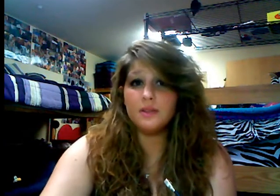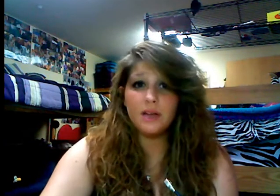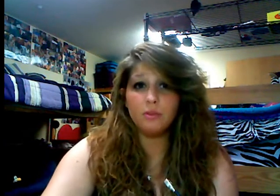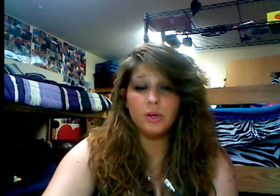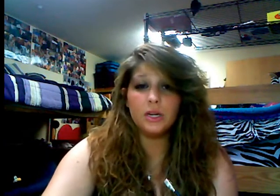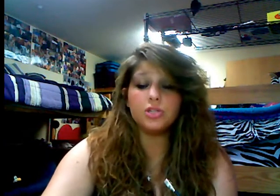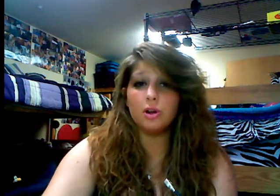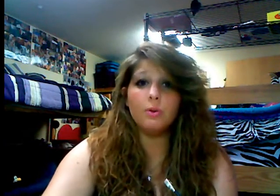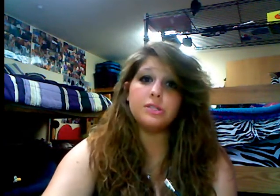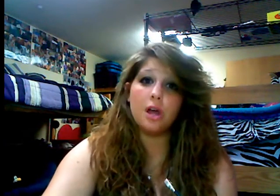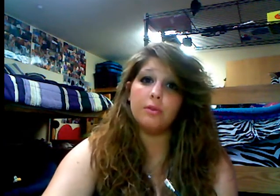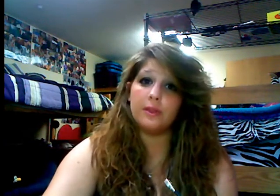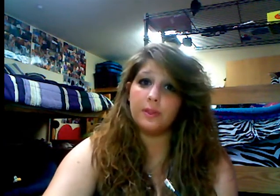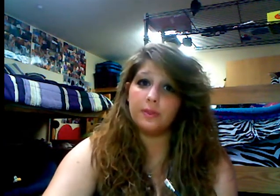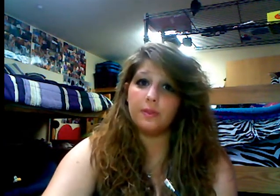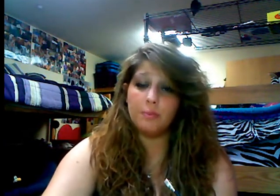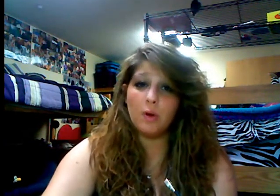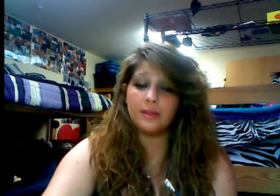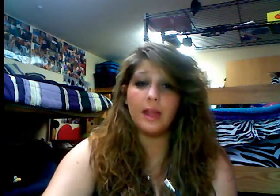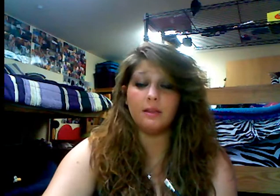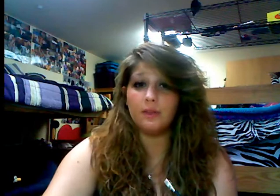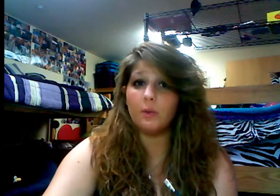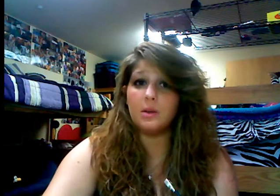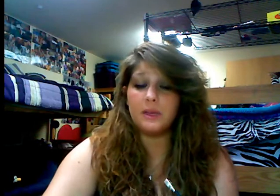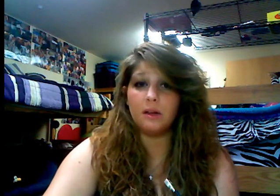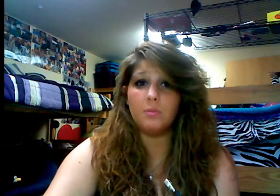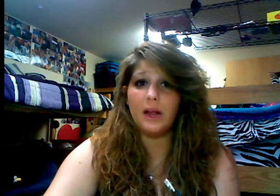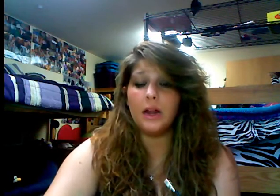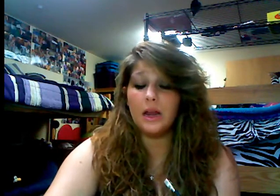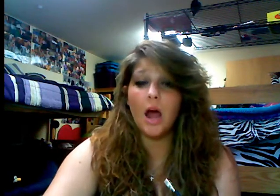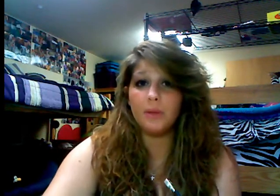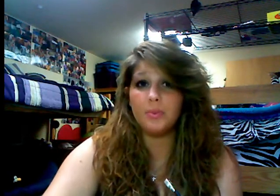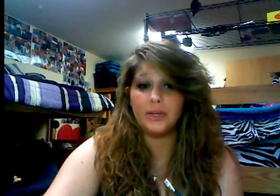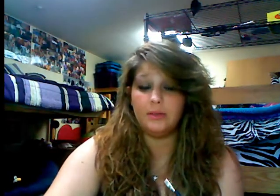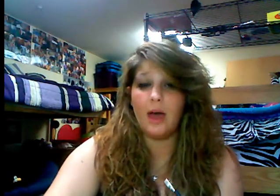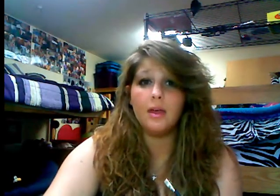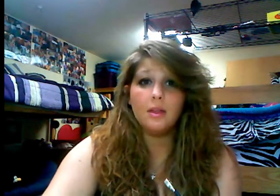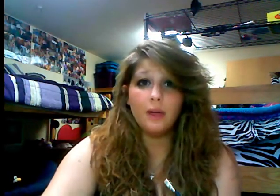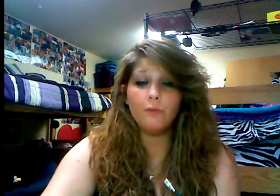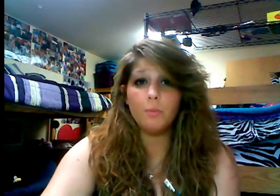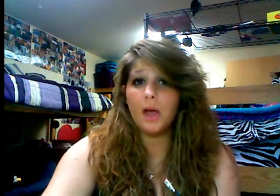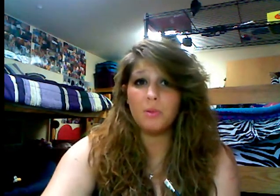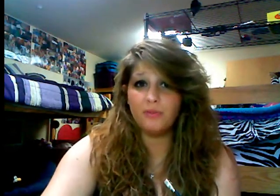deaf community, should always know that more than likely they're going to be hearing impaired and not be able to hear that, therefore become